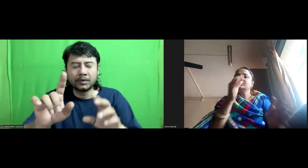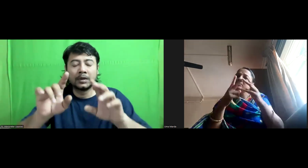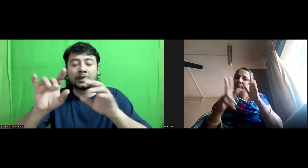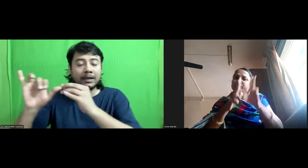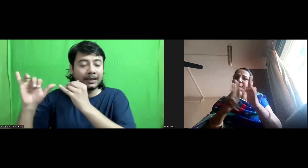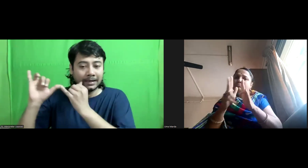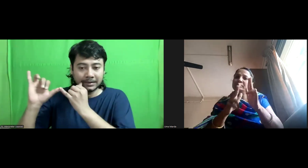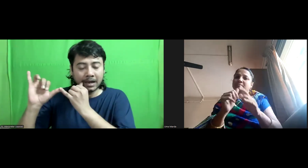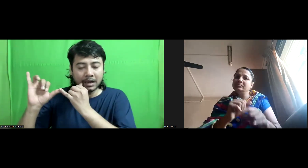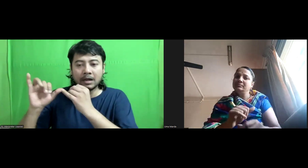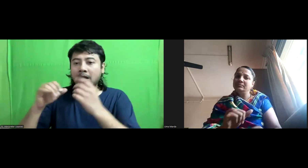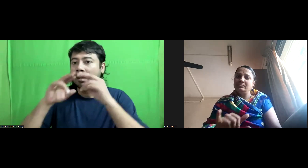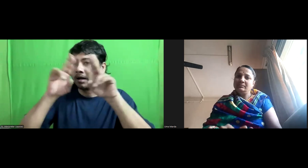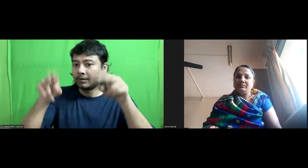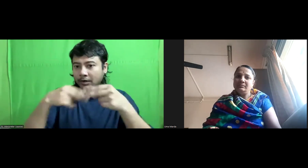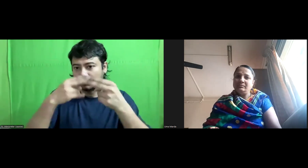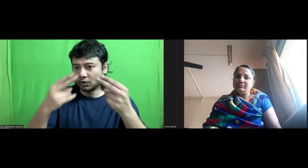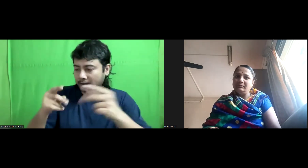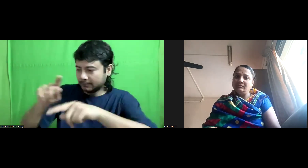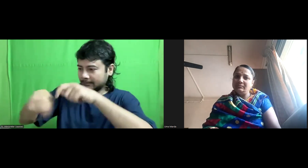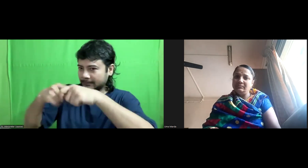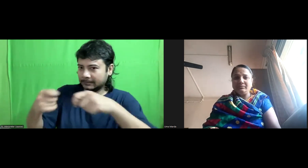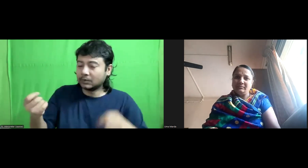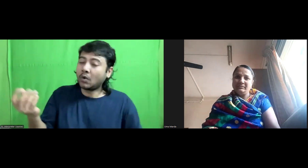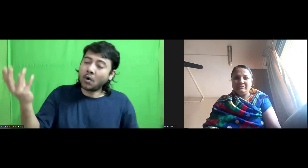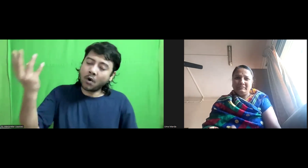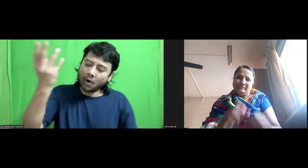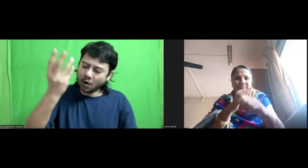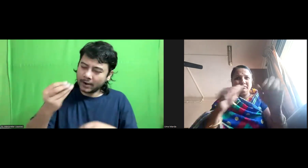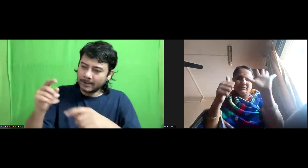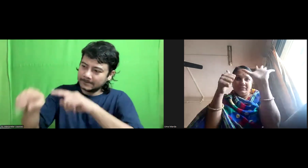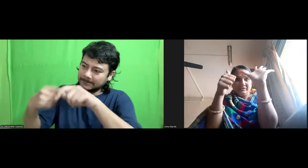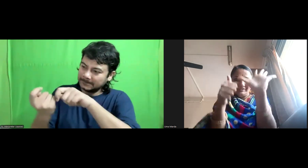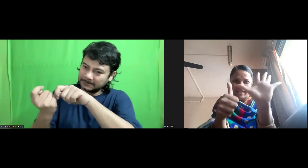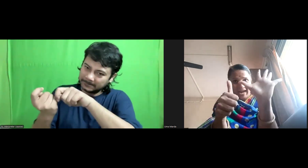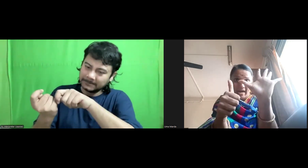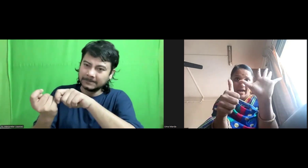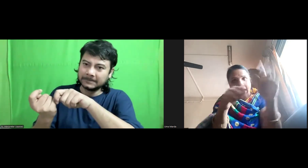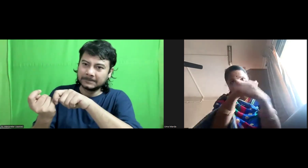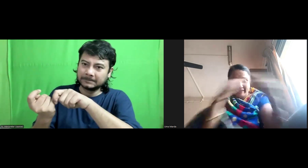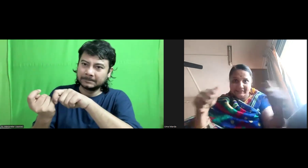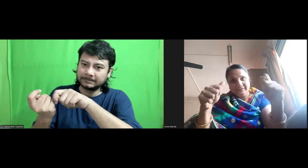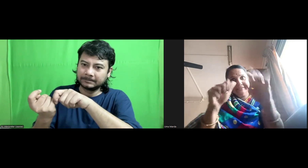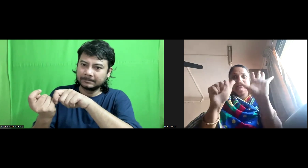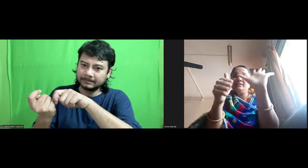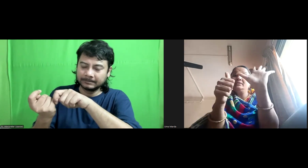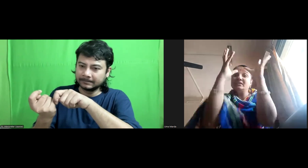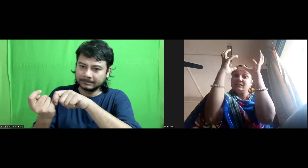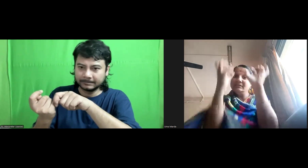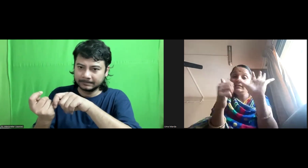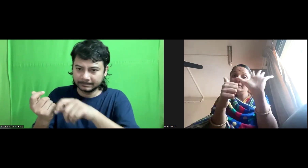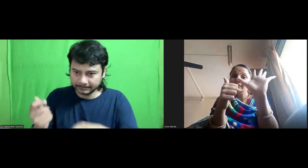he was pulling. He was pulling that ukhal with him, that ural with him,